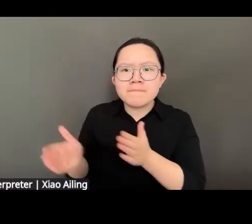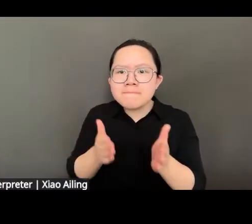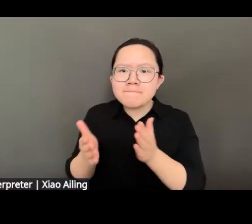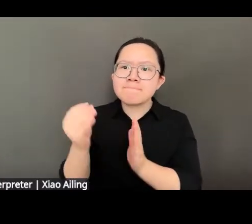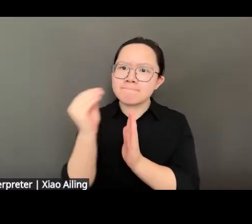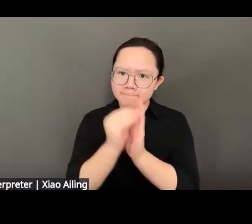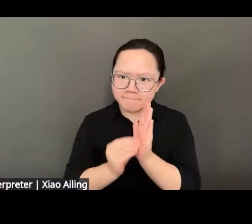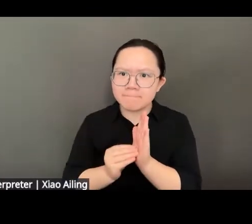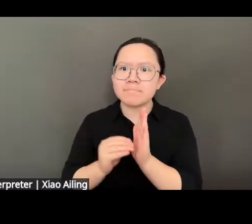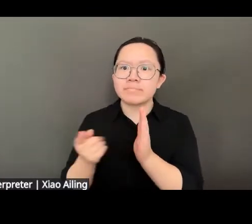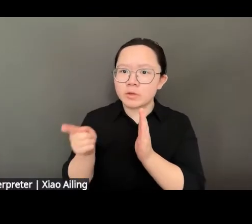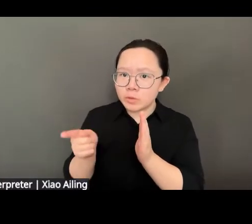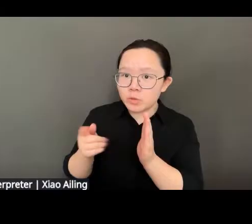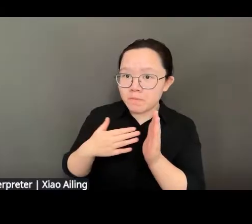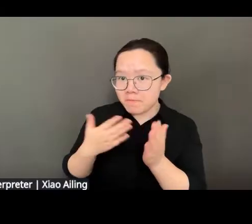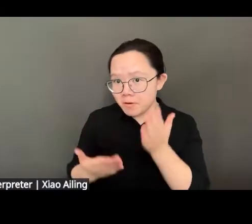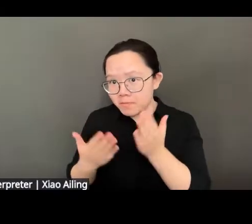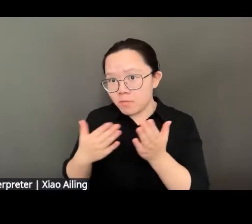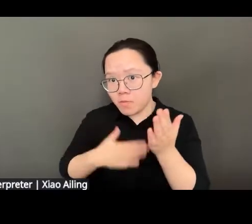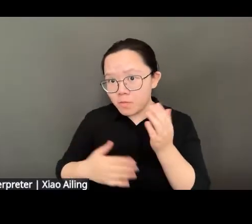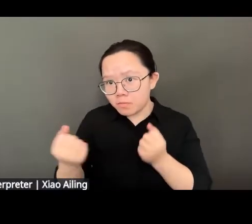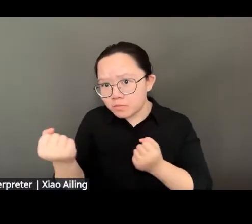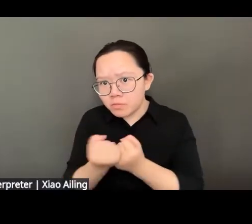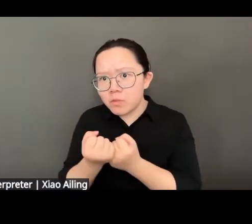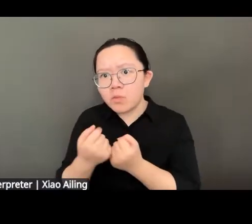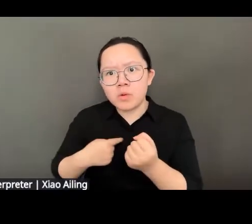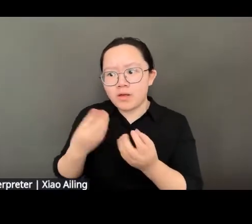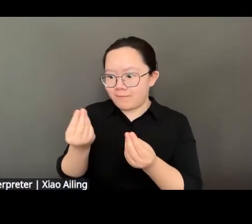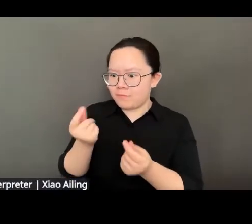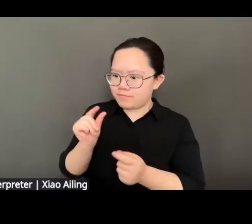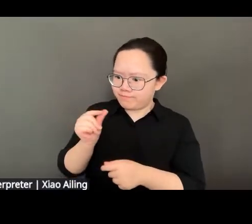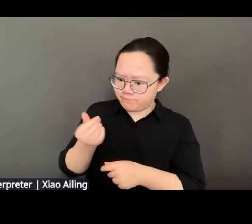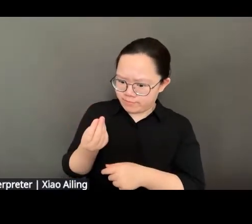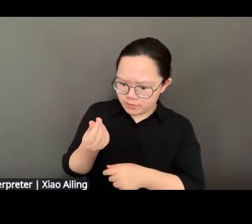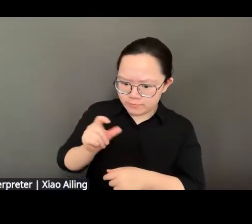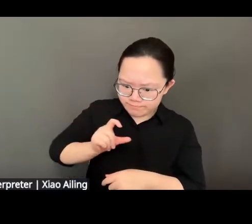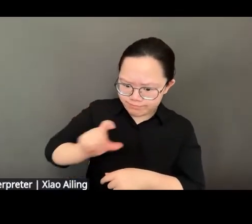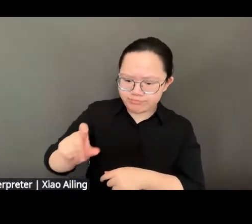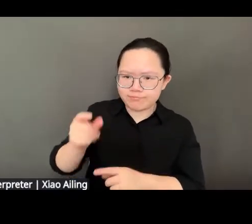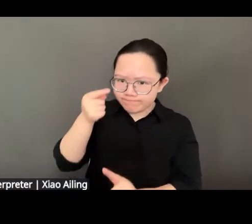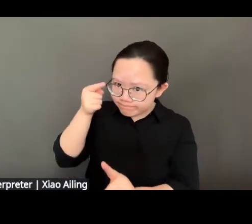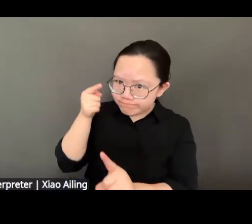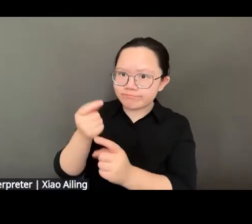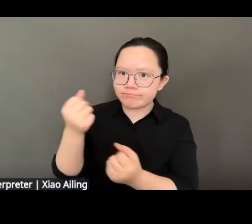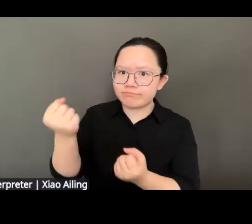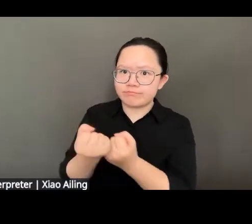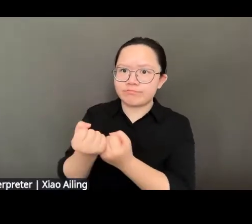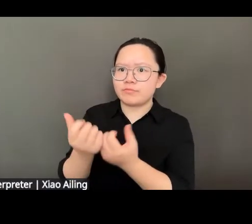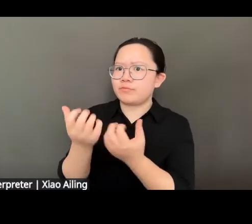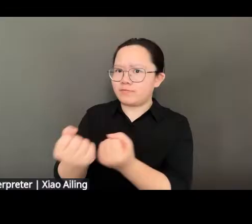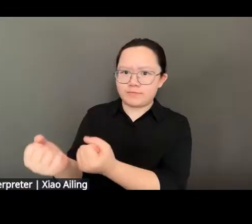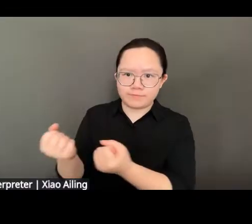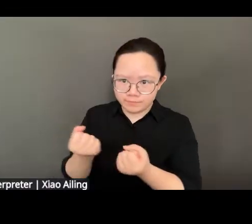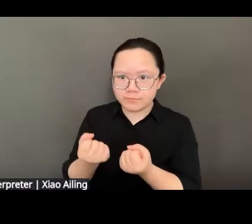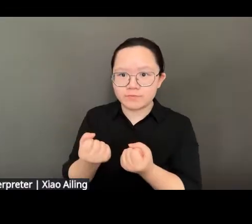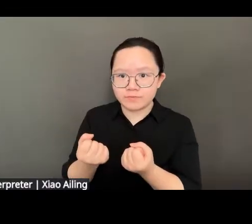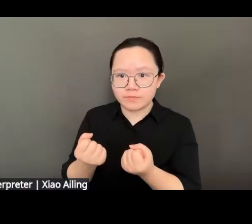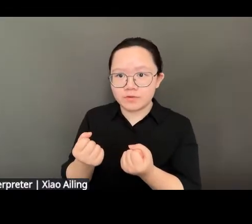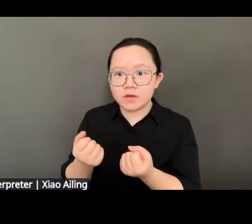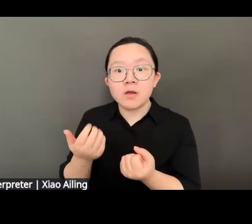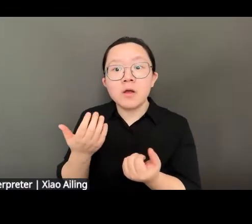needs and perhaps having a little bit of budget leeway for not going with the cheapest option, but maybe the